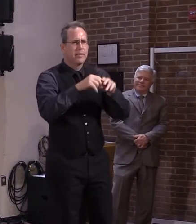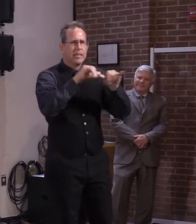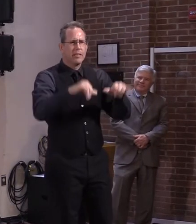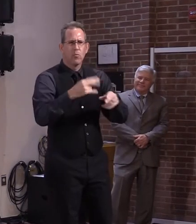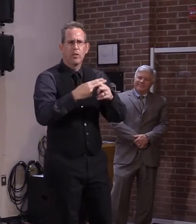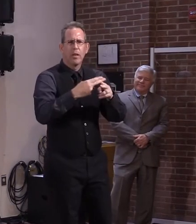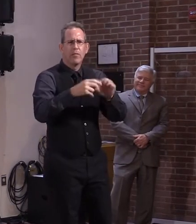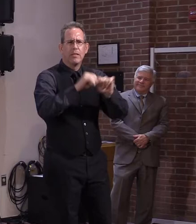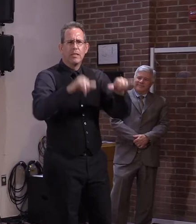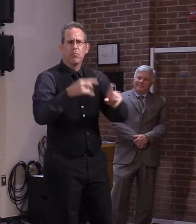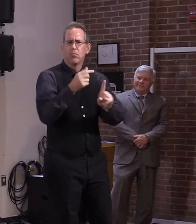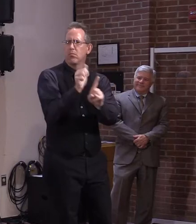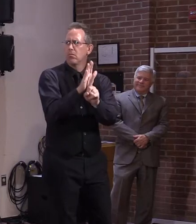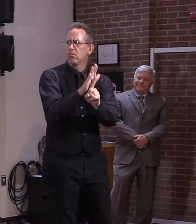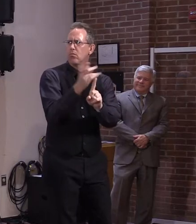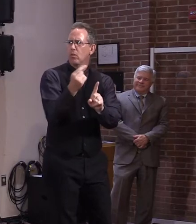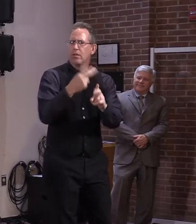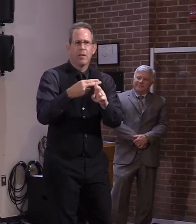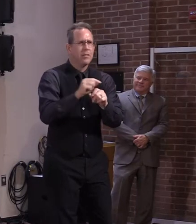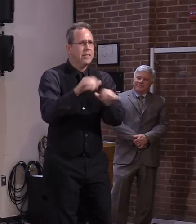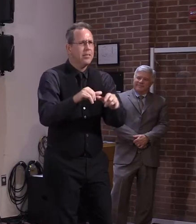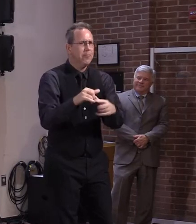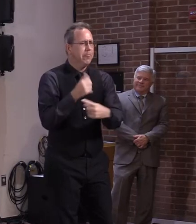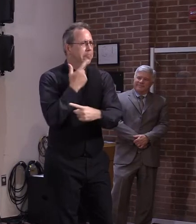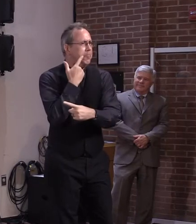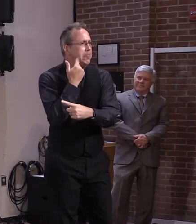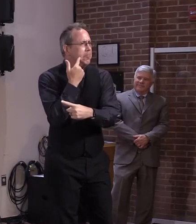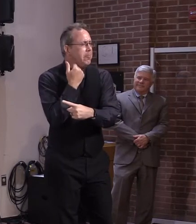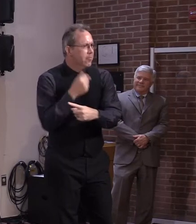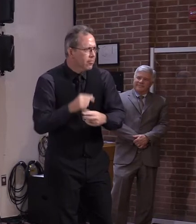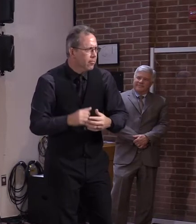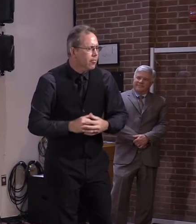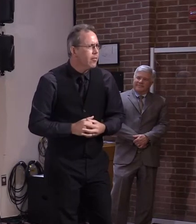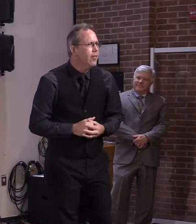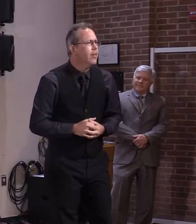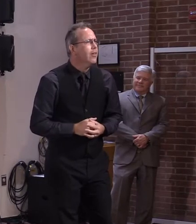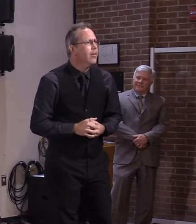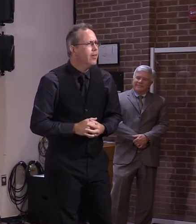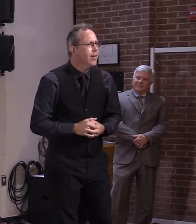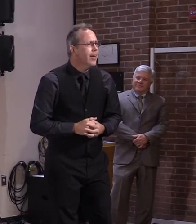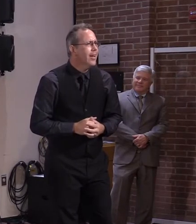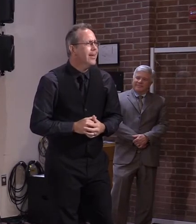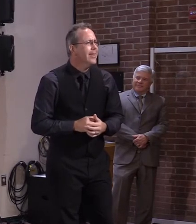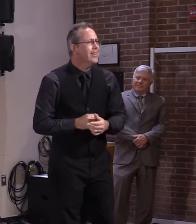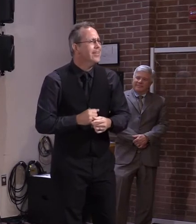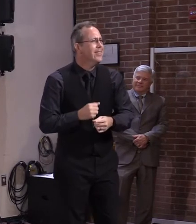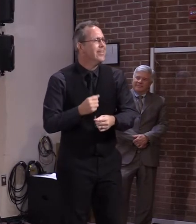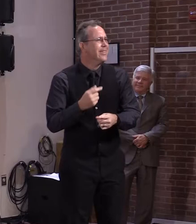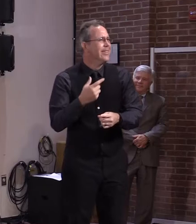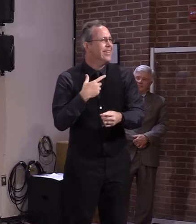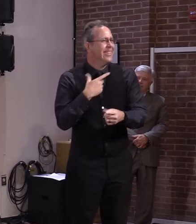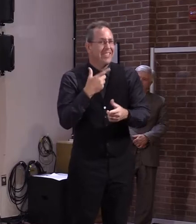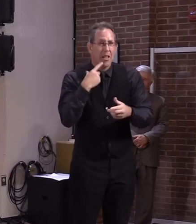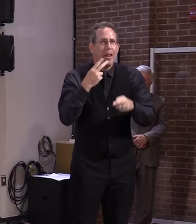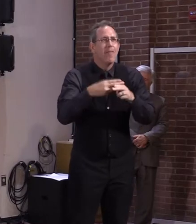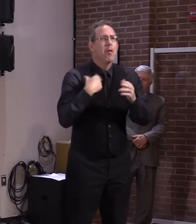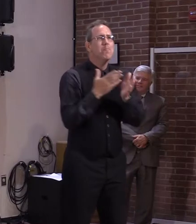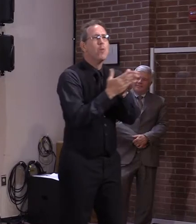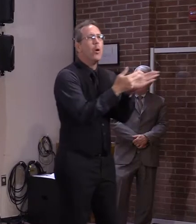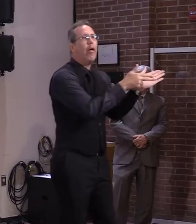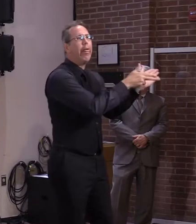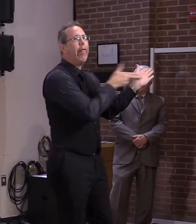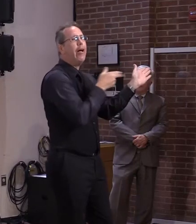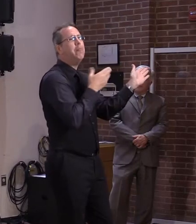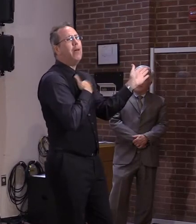Mike, I don't know where you're getting your information. It's named after an island in Lake Champlain that has a famous battle associated with it.